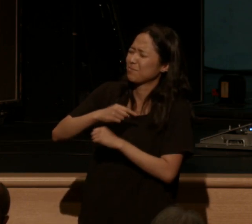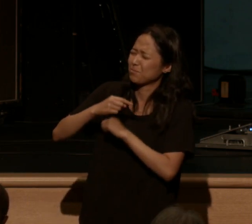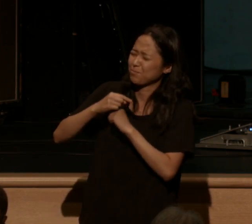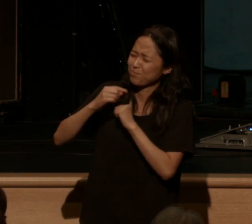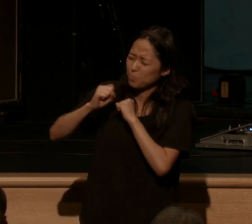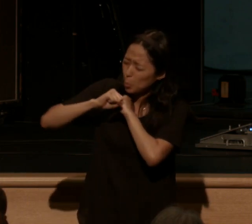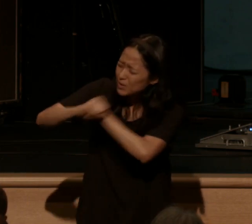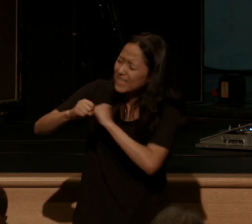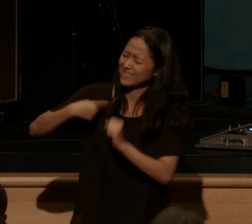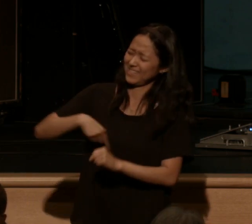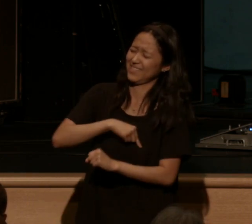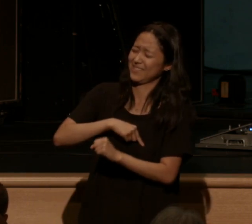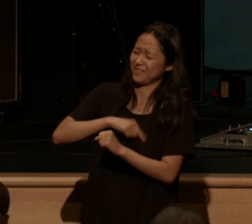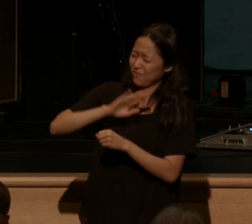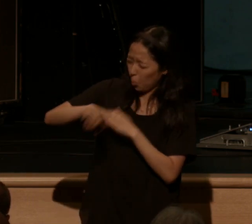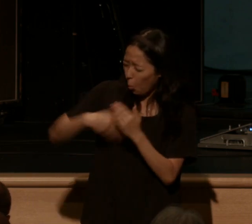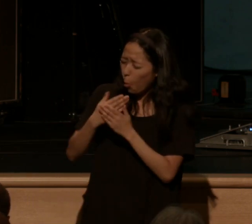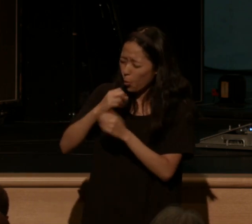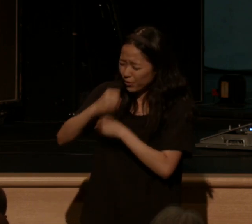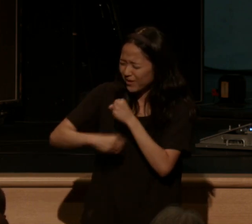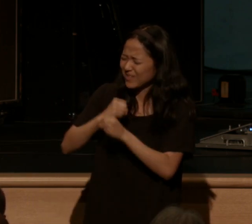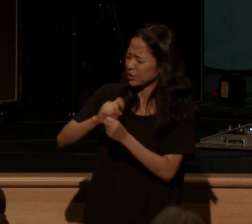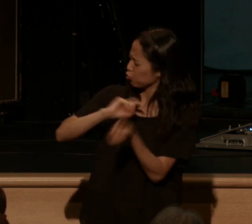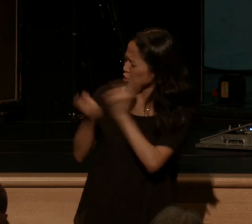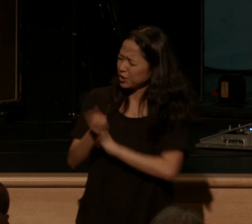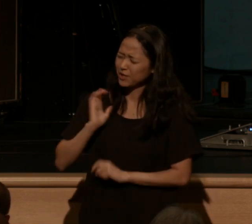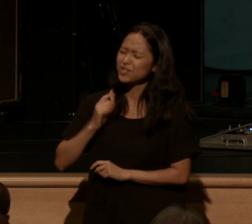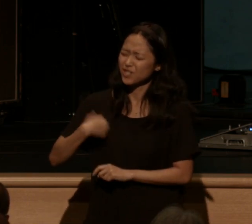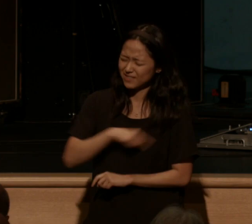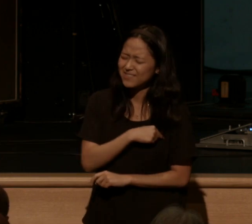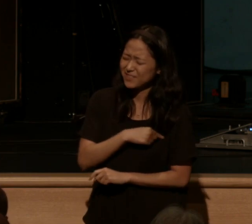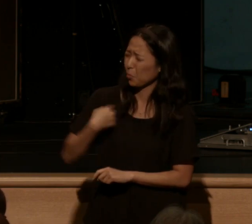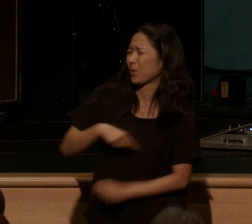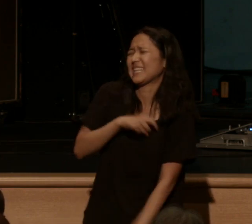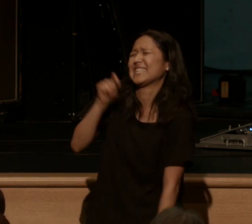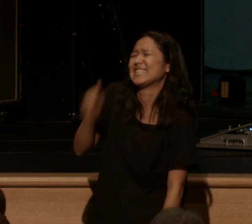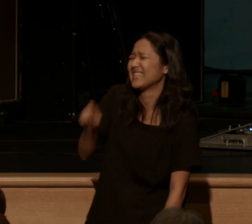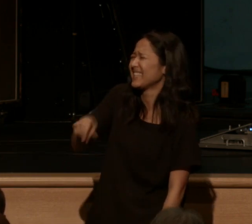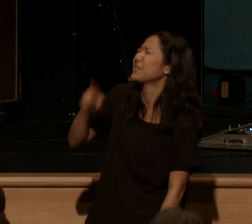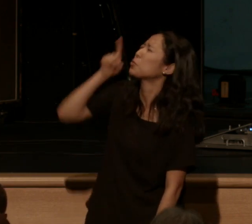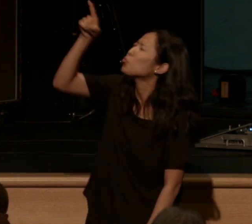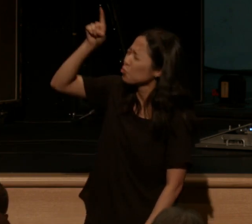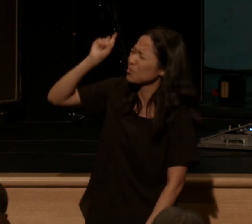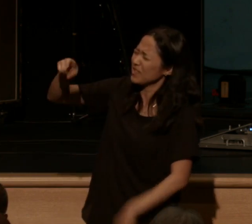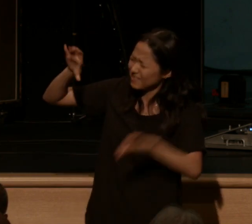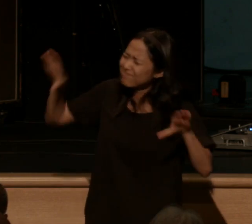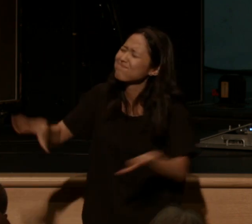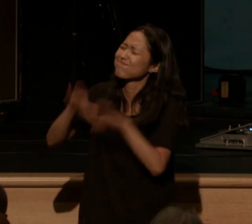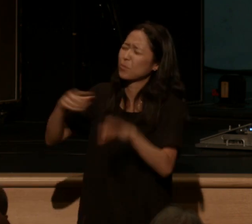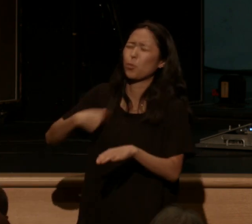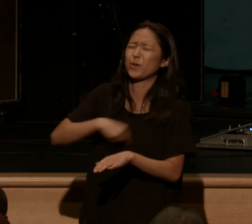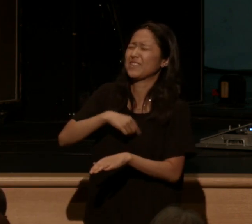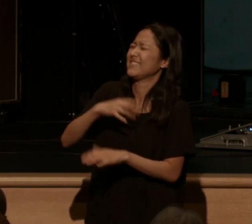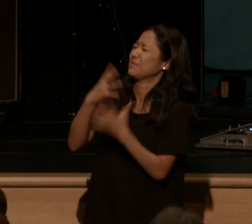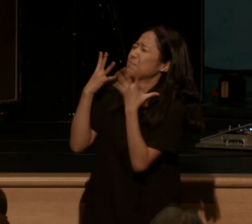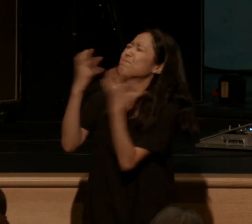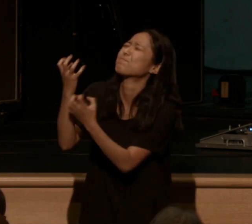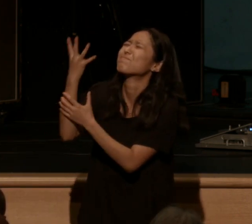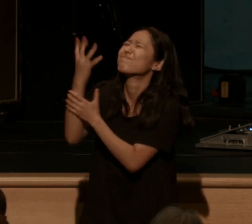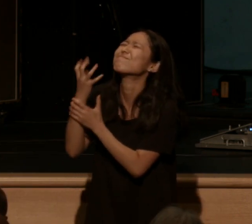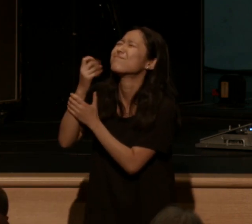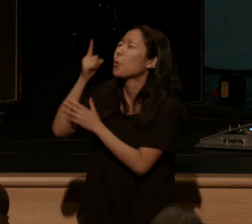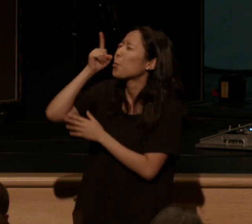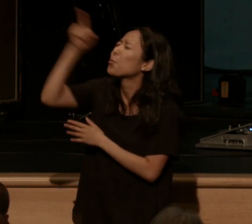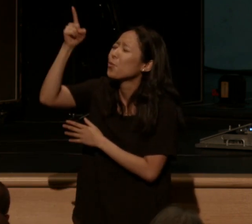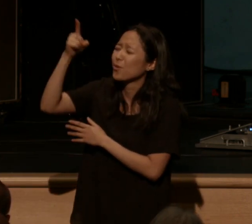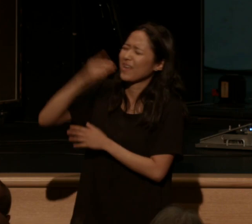us this whole year, and you will absolutely transform us. We are so needy. You must do it. Holy Spirit, we are desperate for you. And so help us to